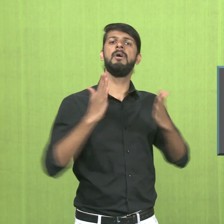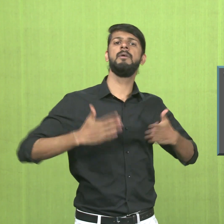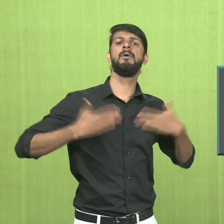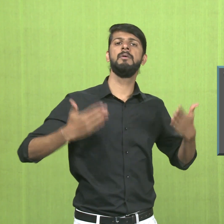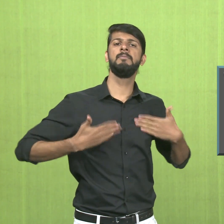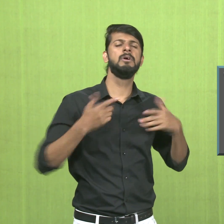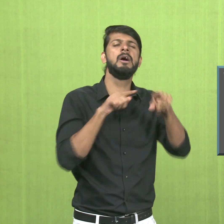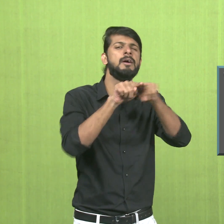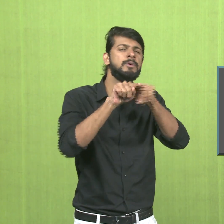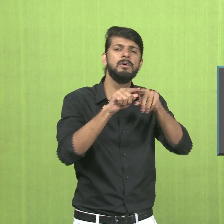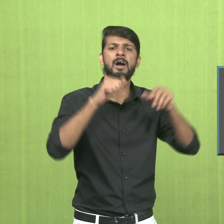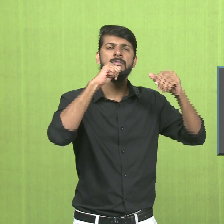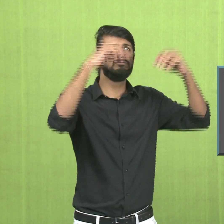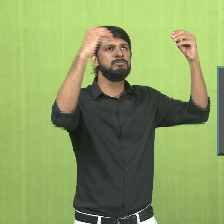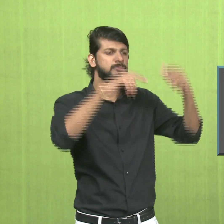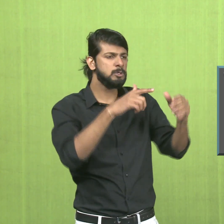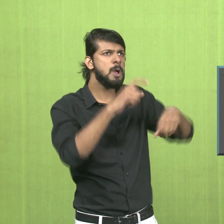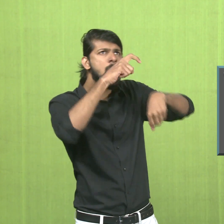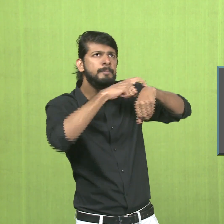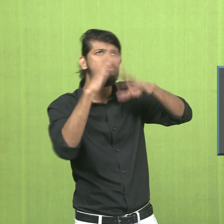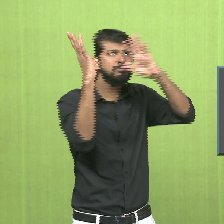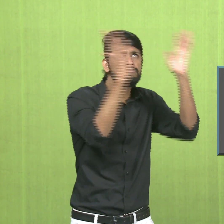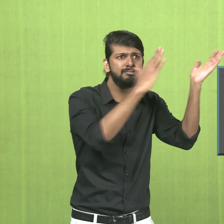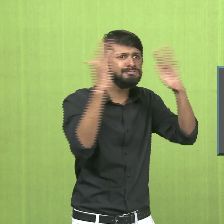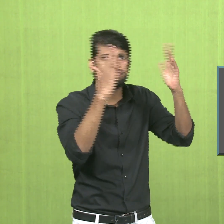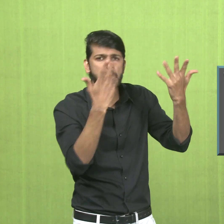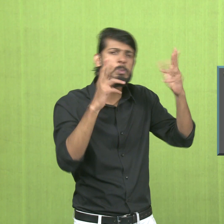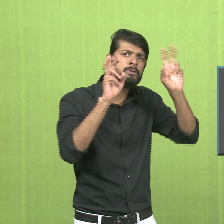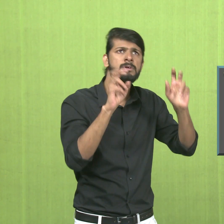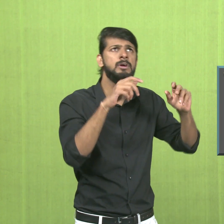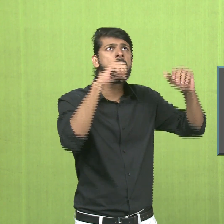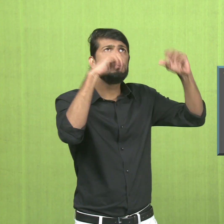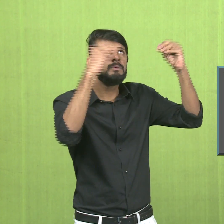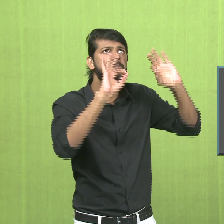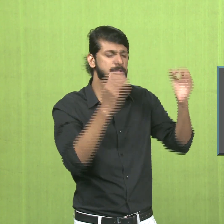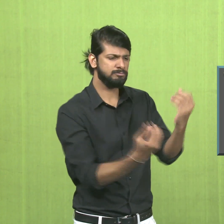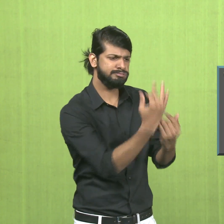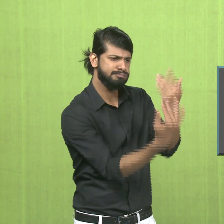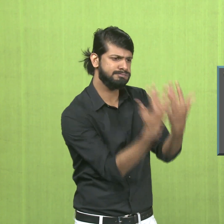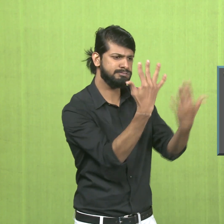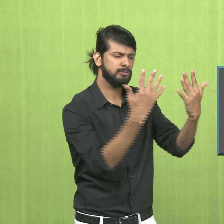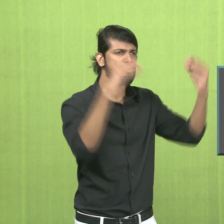is an occasion to celebrate, where all their hard work is paid off